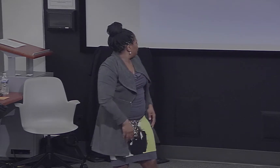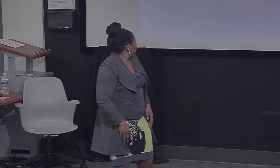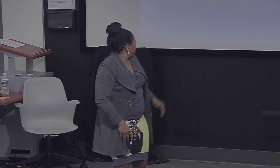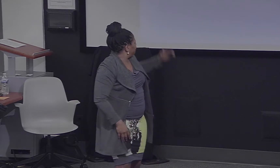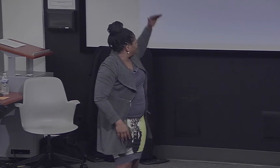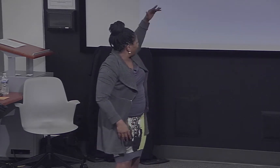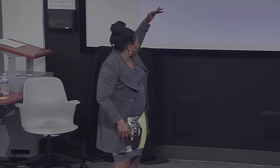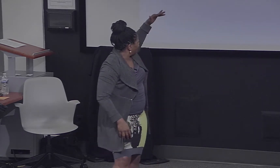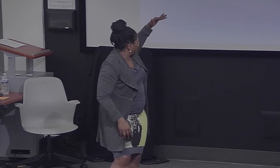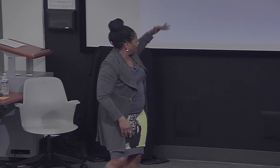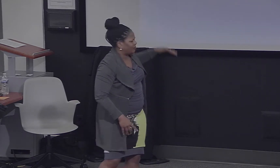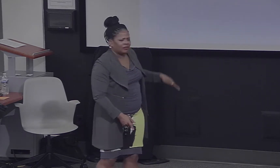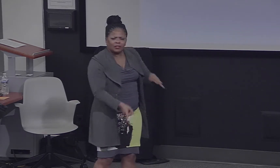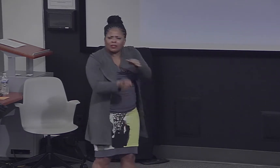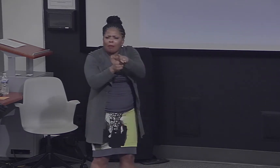from each participant's contribution.